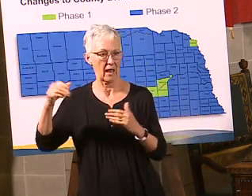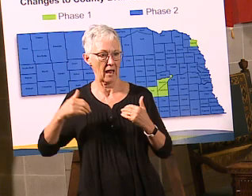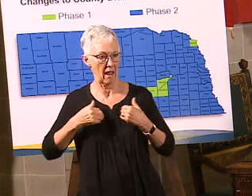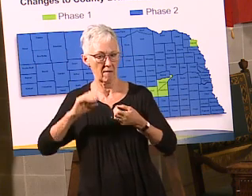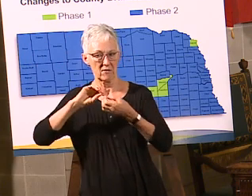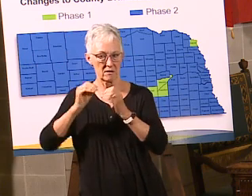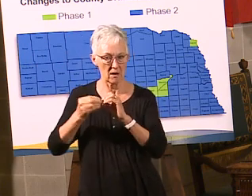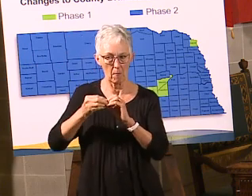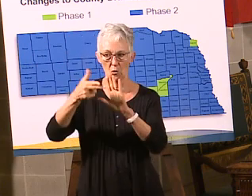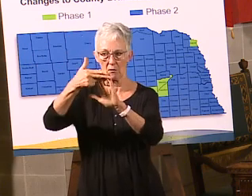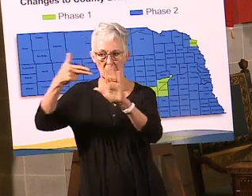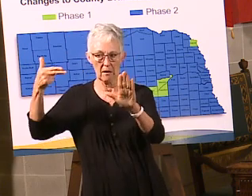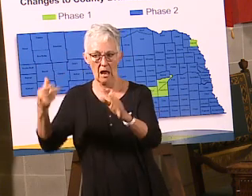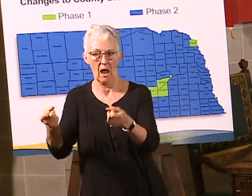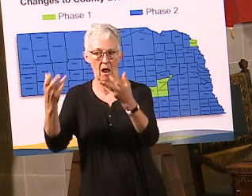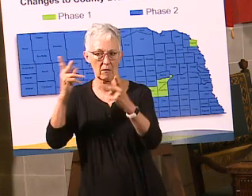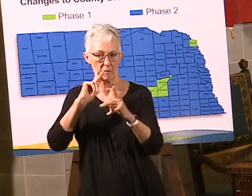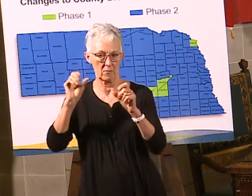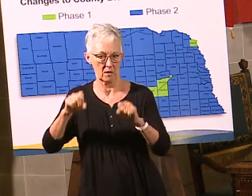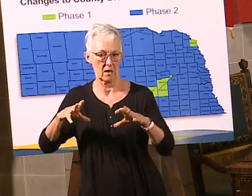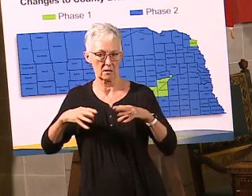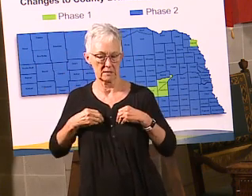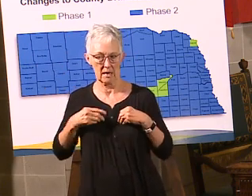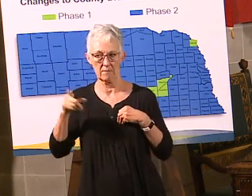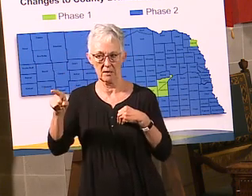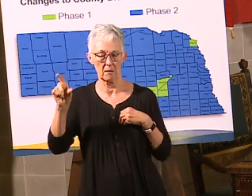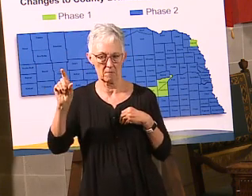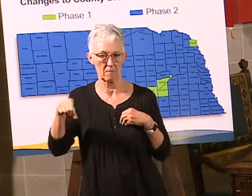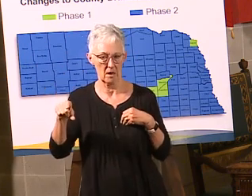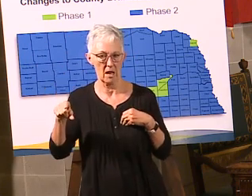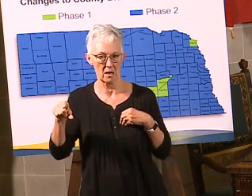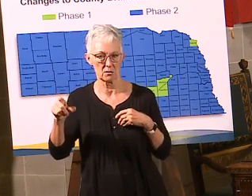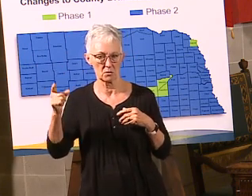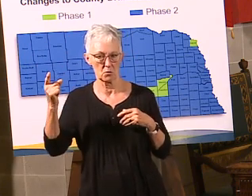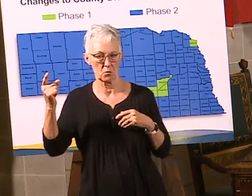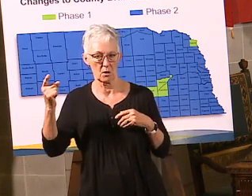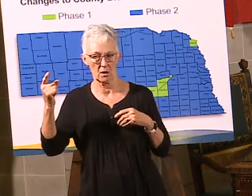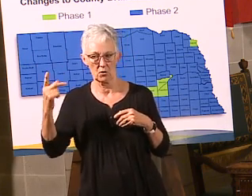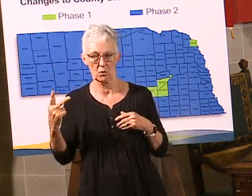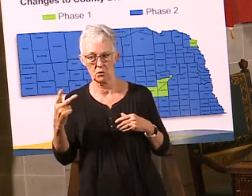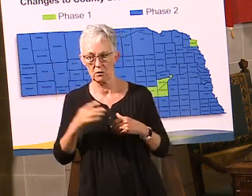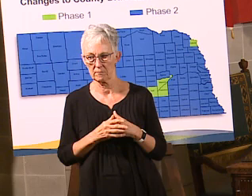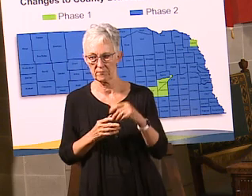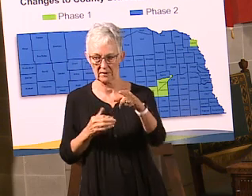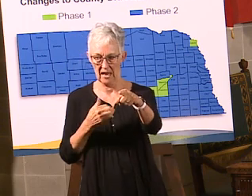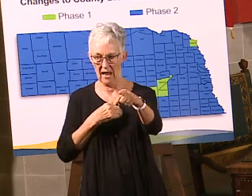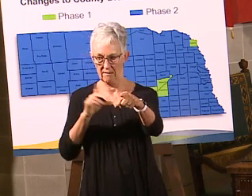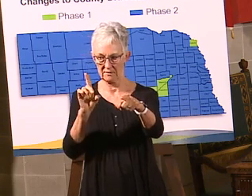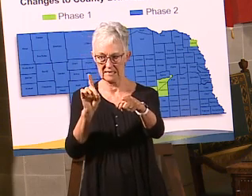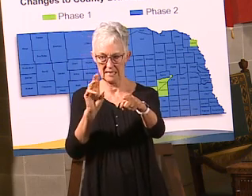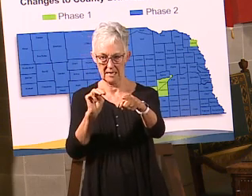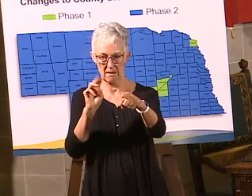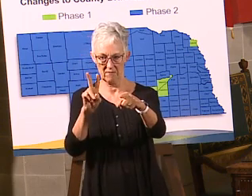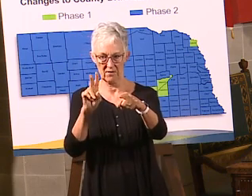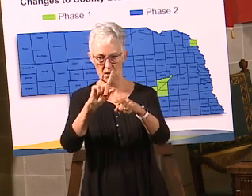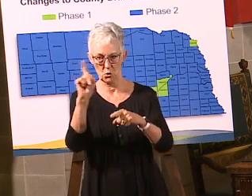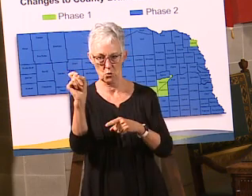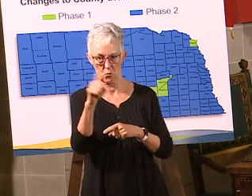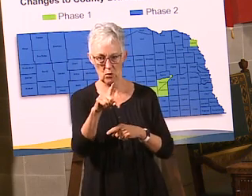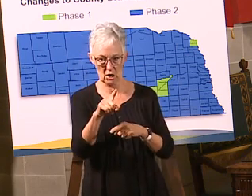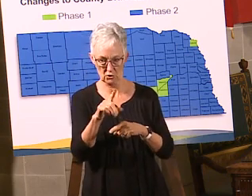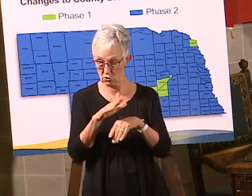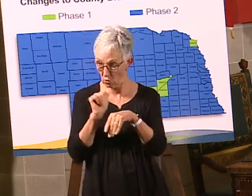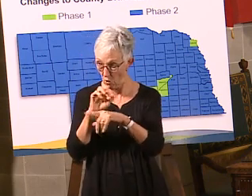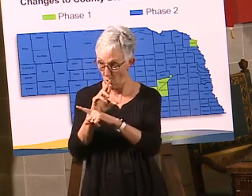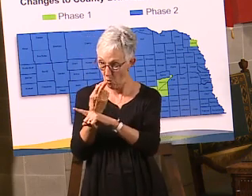got for now. All right. Other questions from inside? Yeah. More DMV questions. More DMV questions. Should we call Rhonda up here for those? Rhonda, please